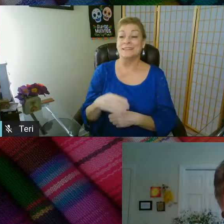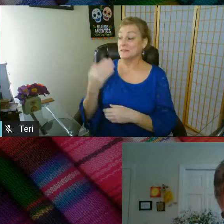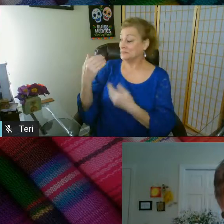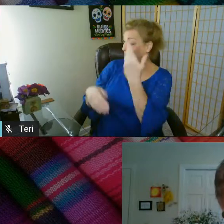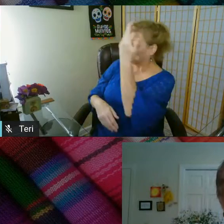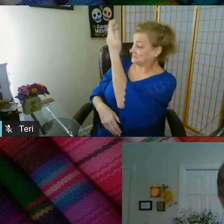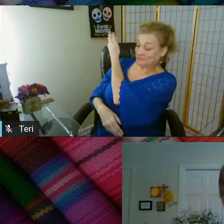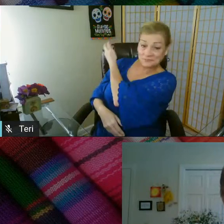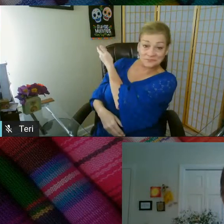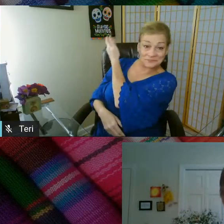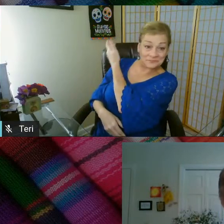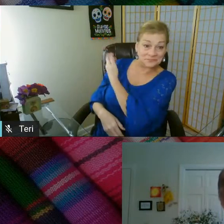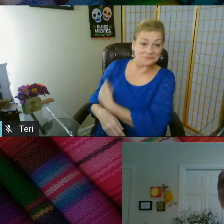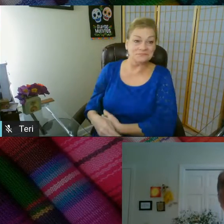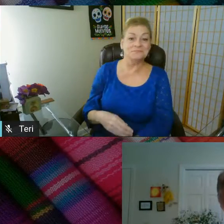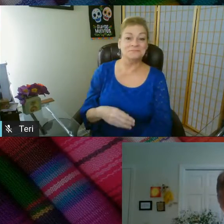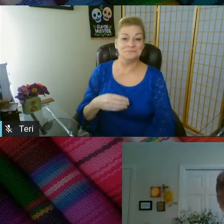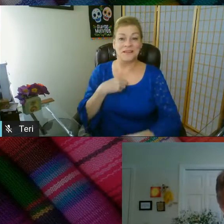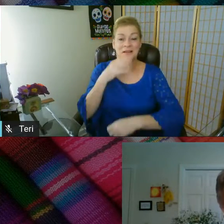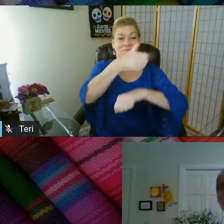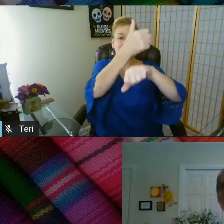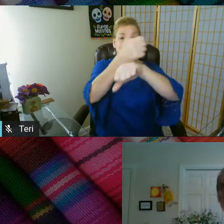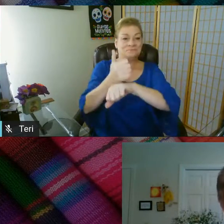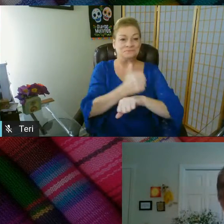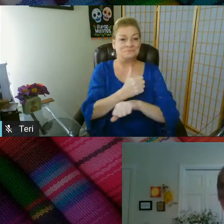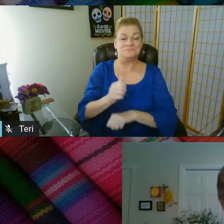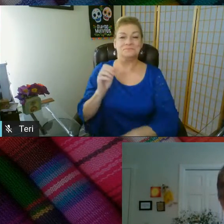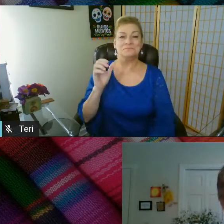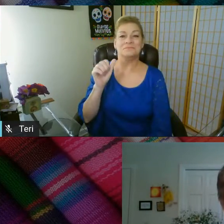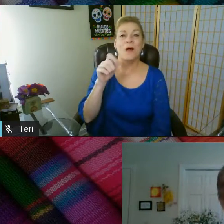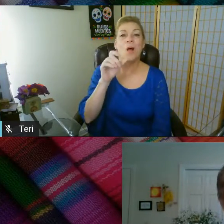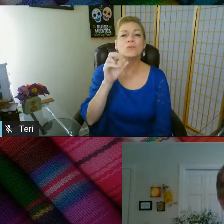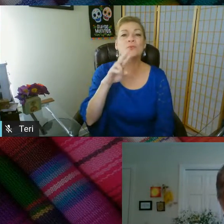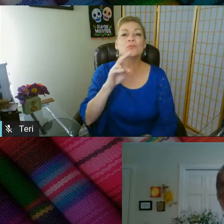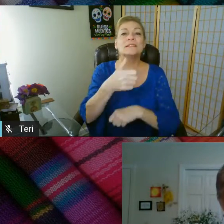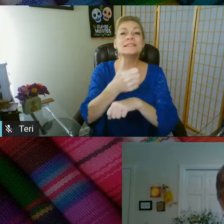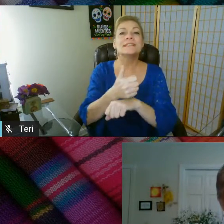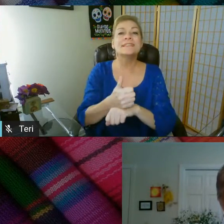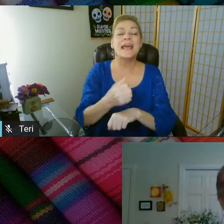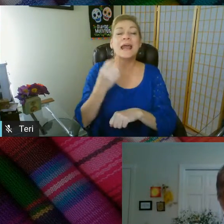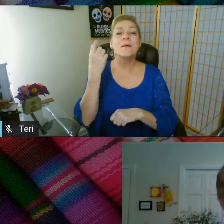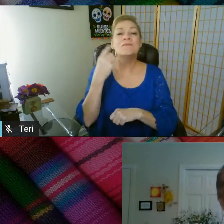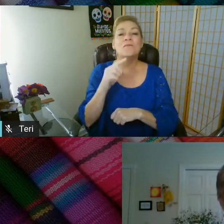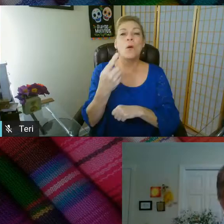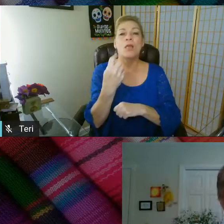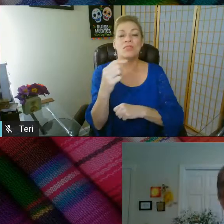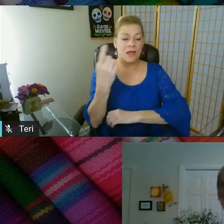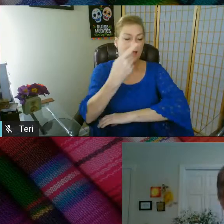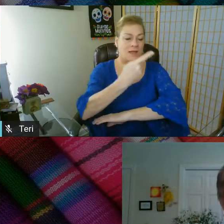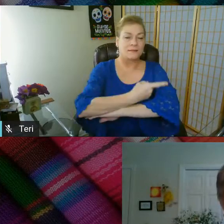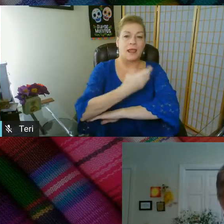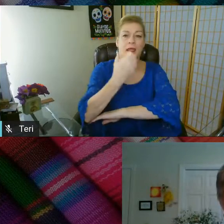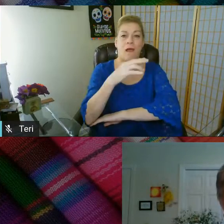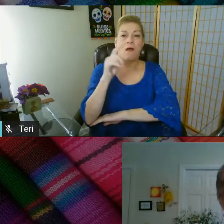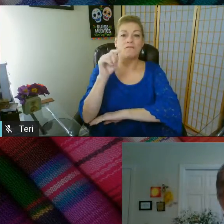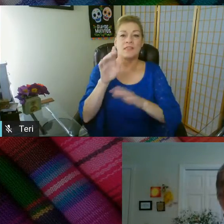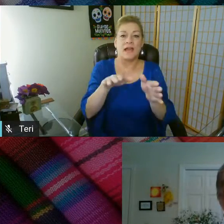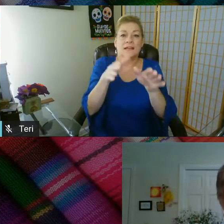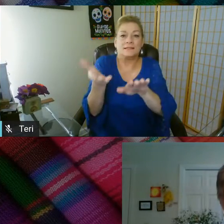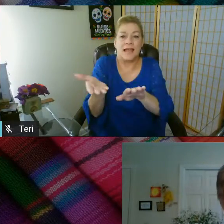me, I have an ofrenda set up, an altar, an offering, and you'll learn more about that very soon. First, let